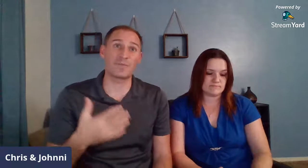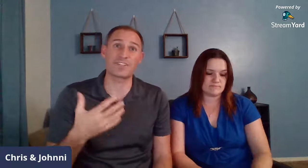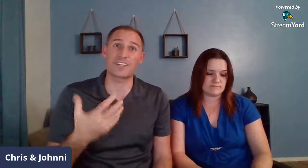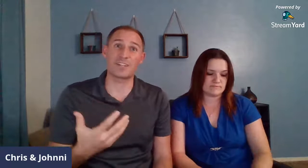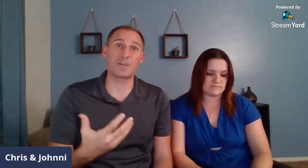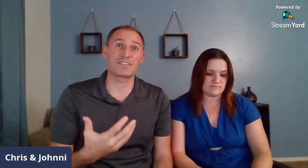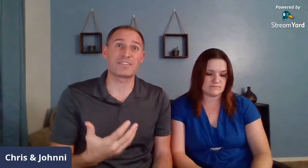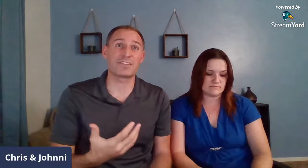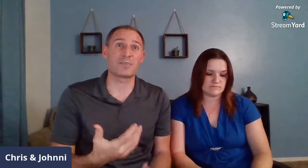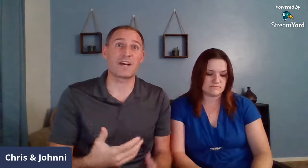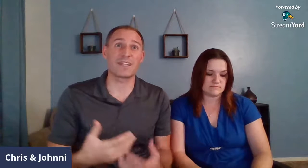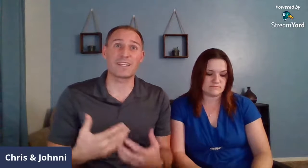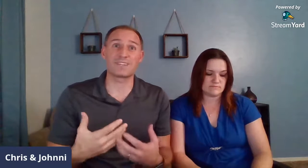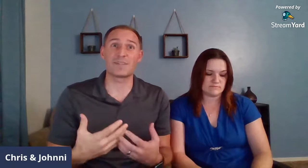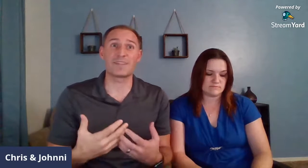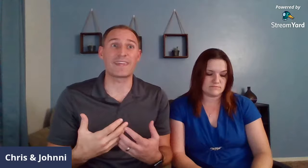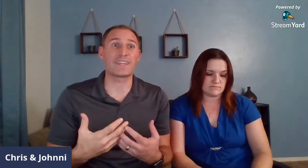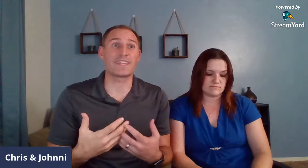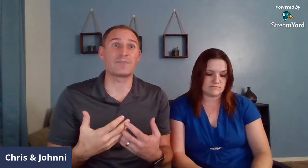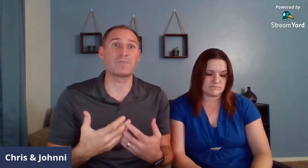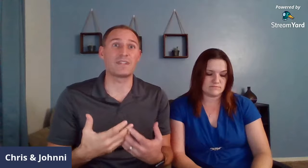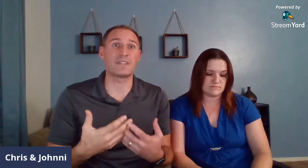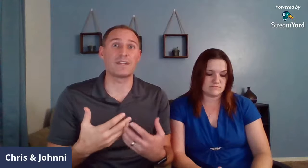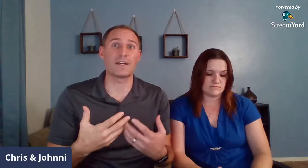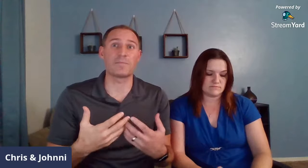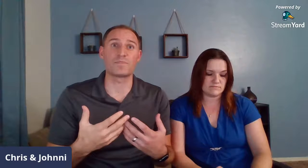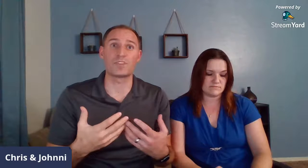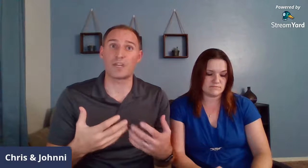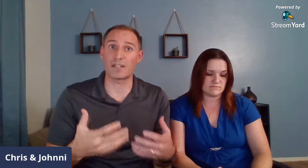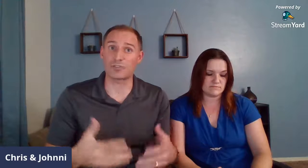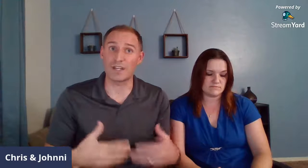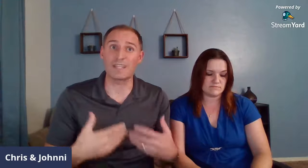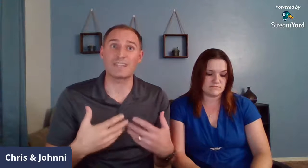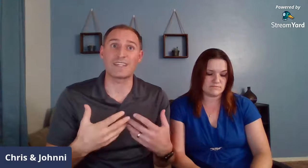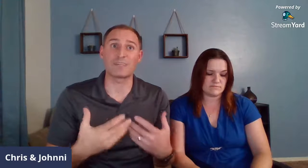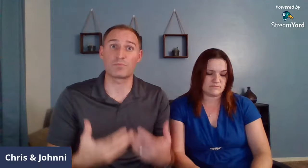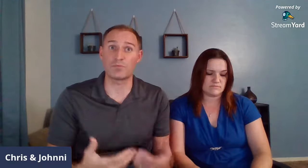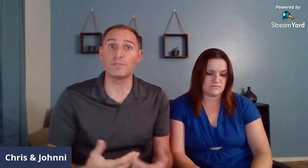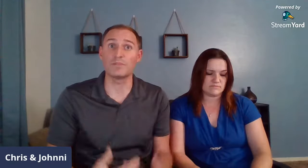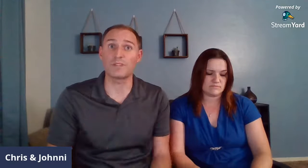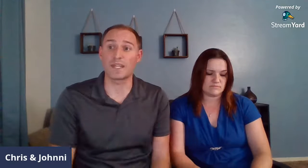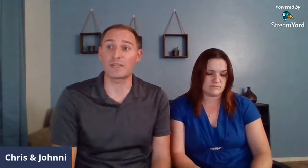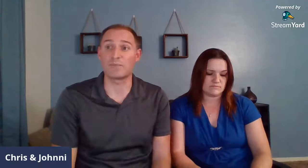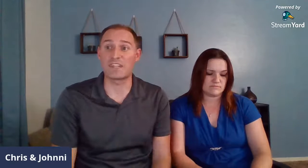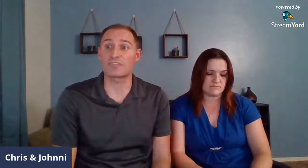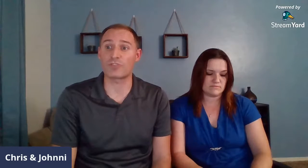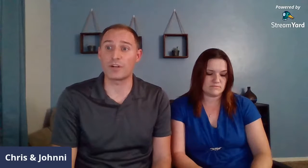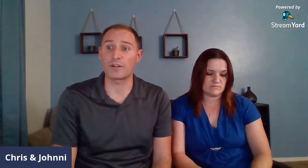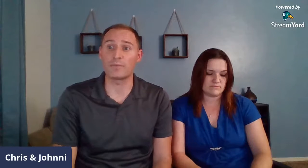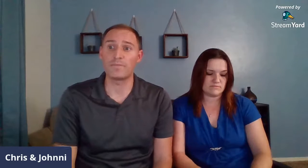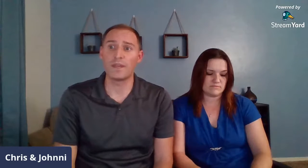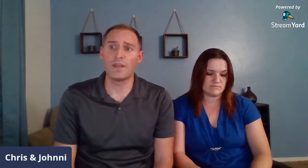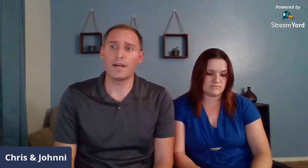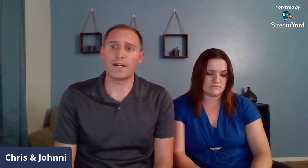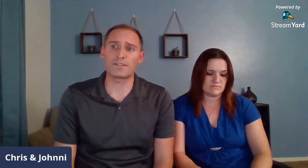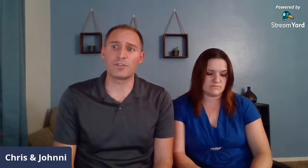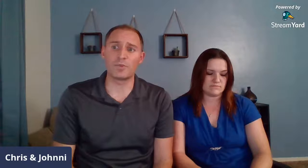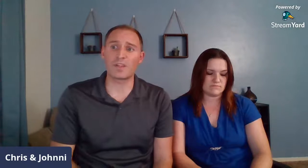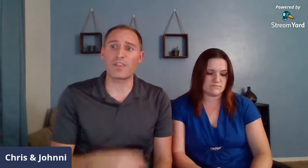much like your muscles in your body, it's something that can be trained and improved and made stronger. So one of the